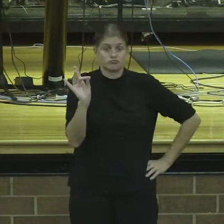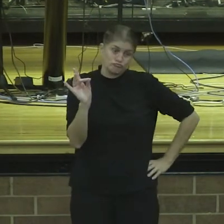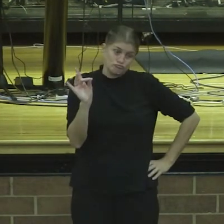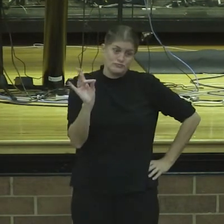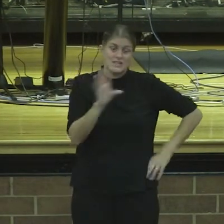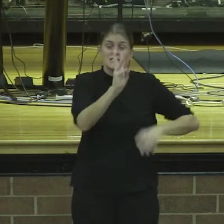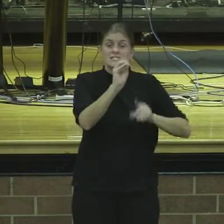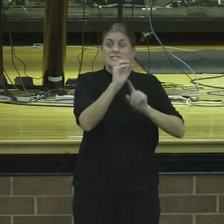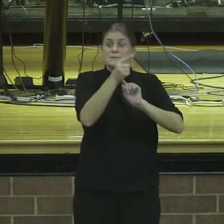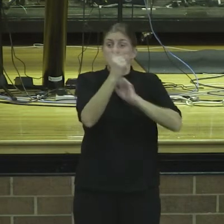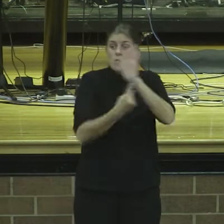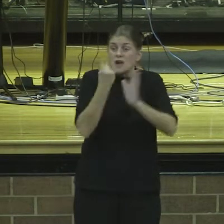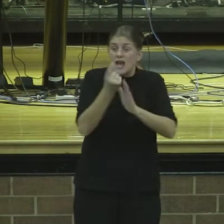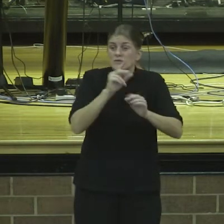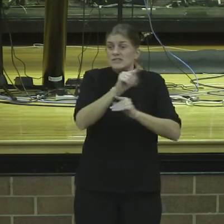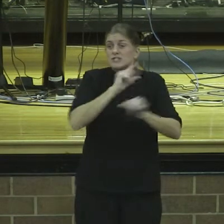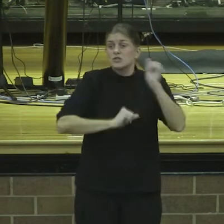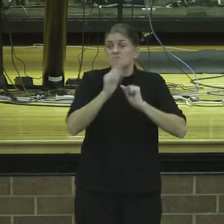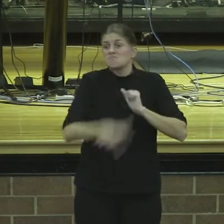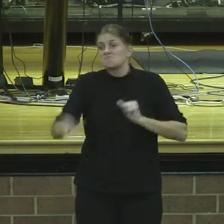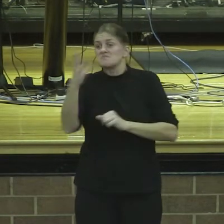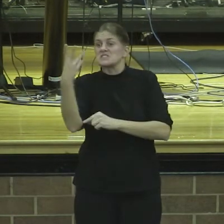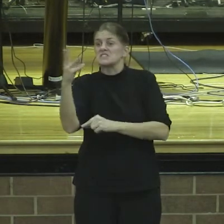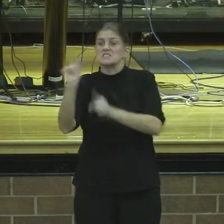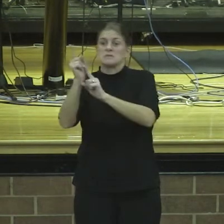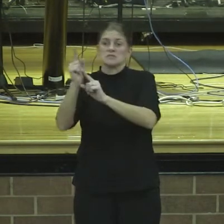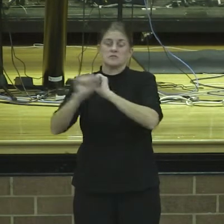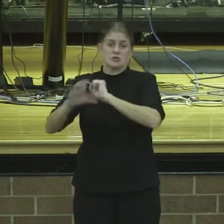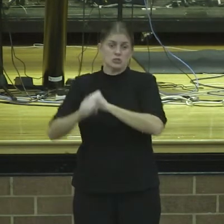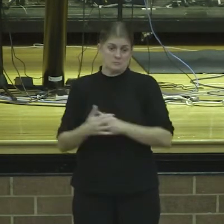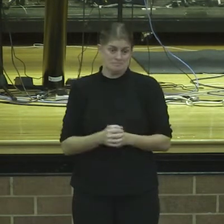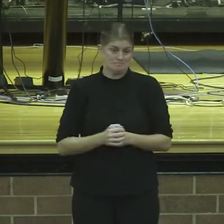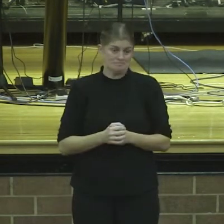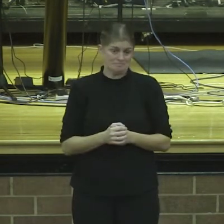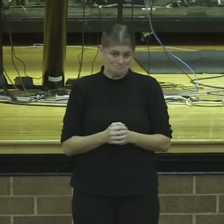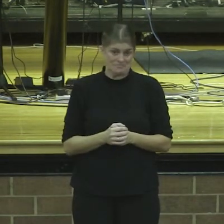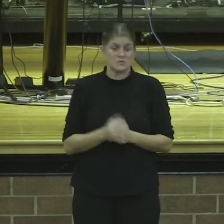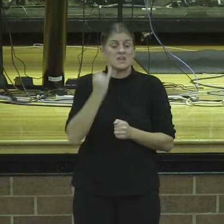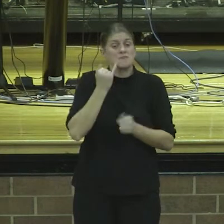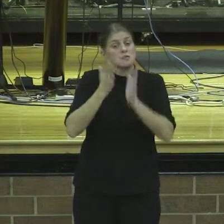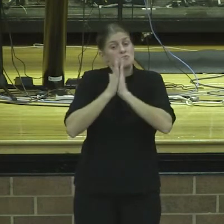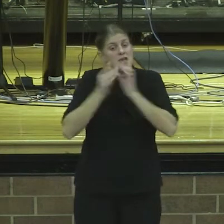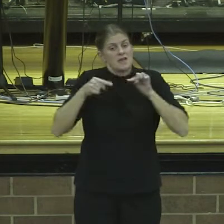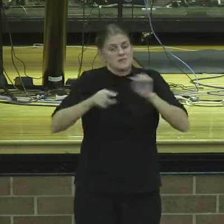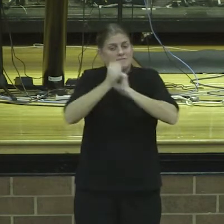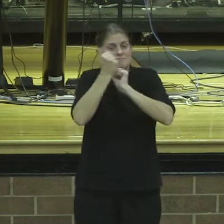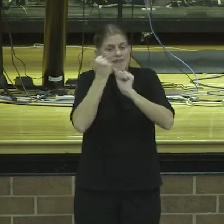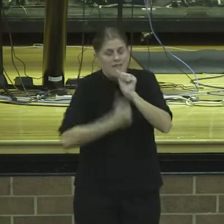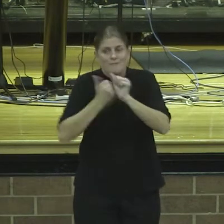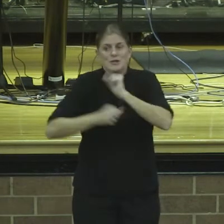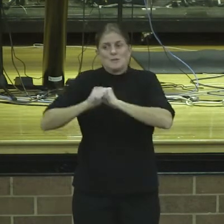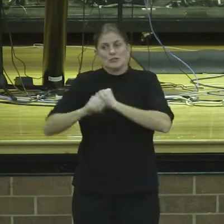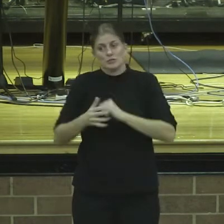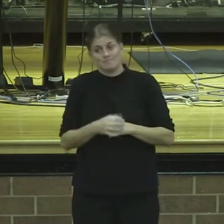A 60-minute show, about 16 minutes of commercials. I guarantee you, you may not want to admit it or